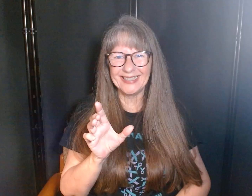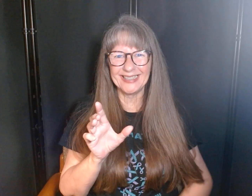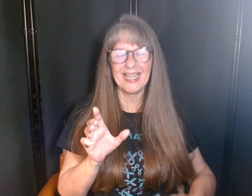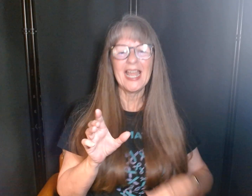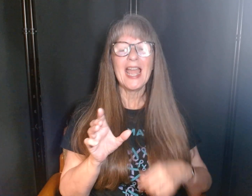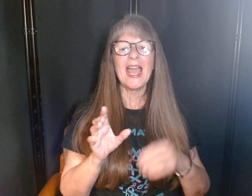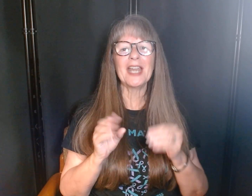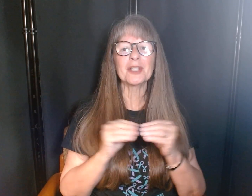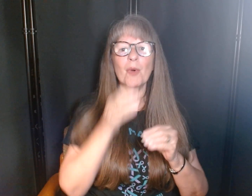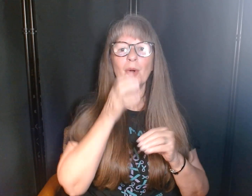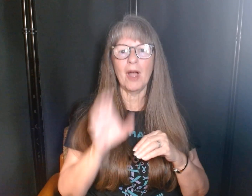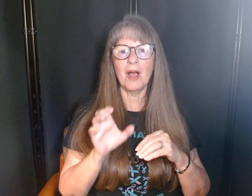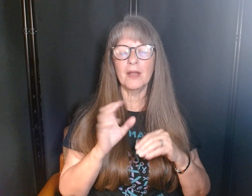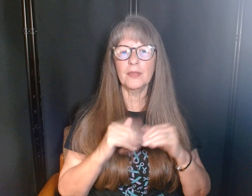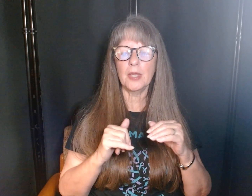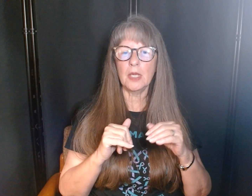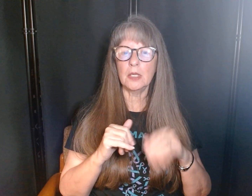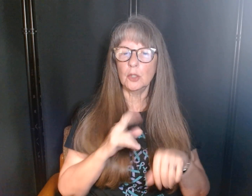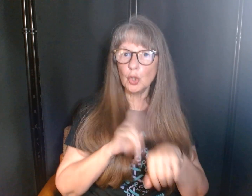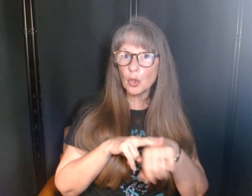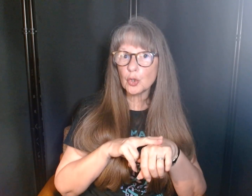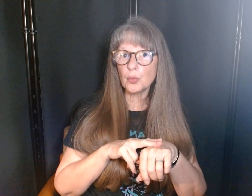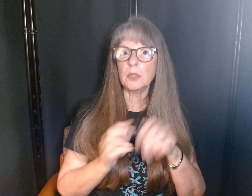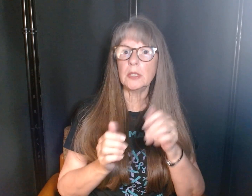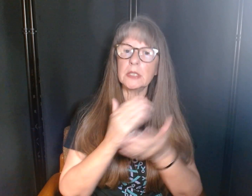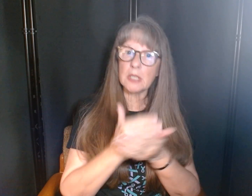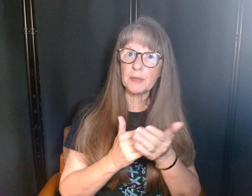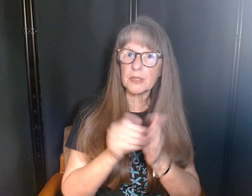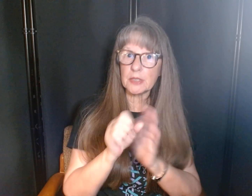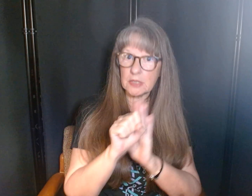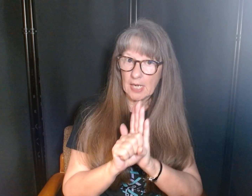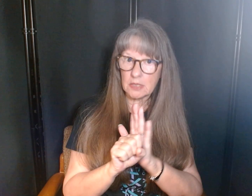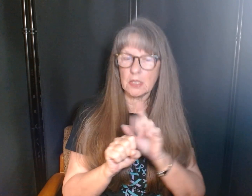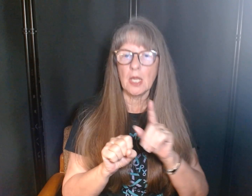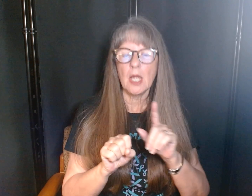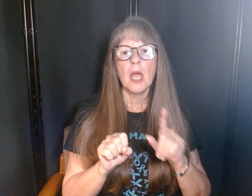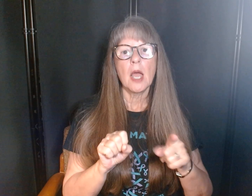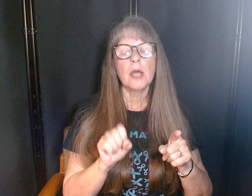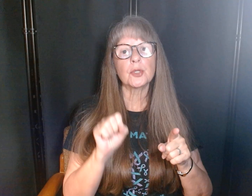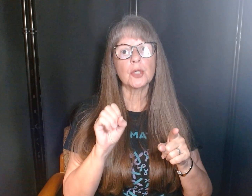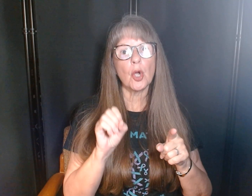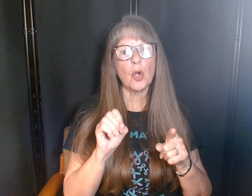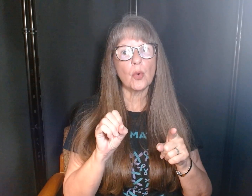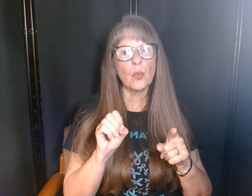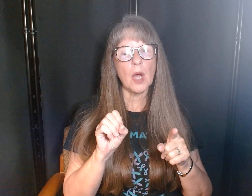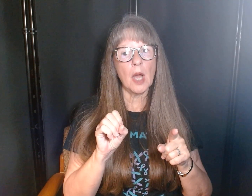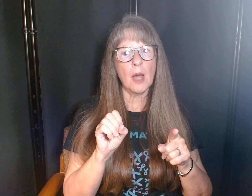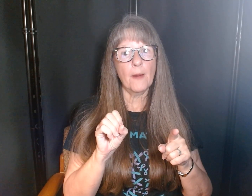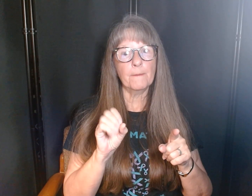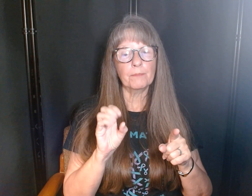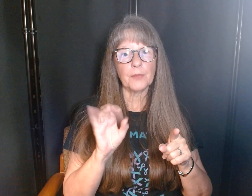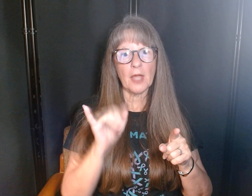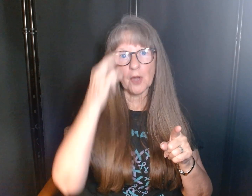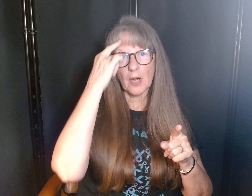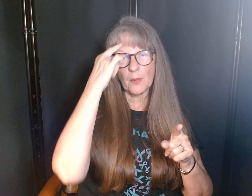and it's more hot than usual in some of the states. So, I thought I would